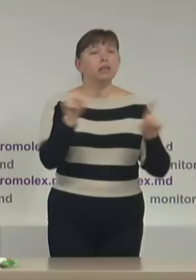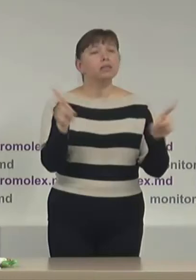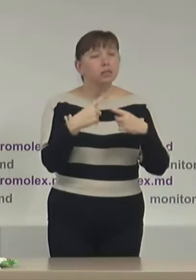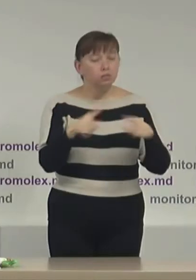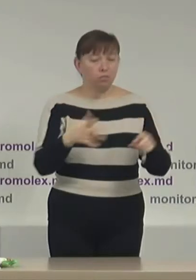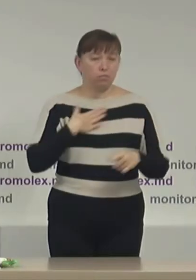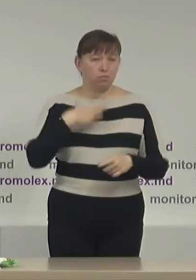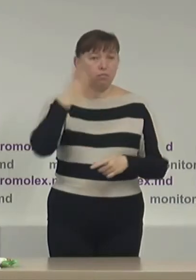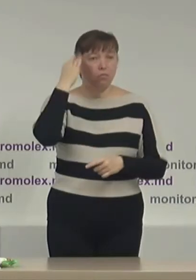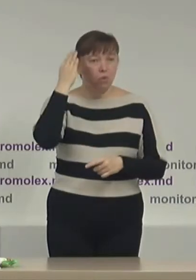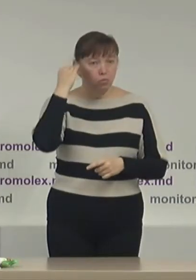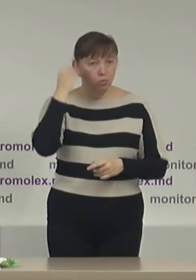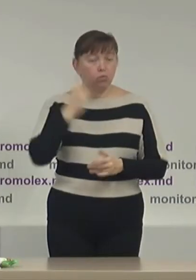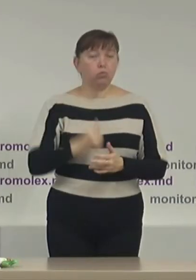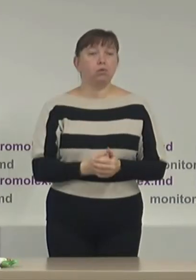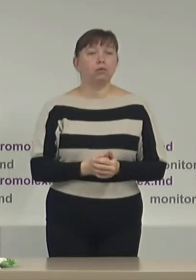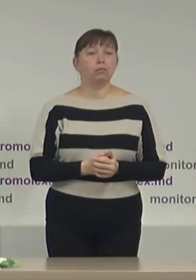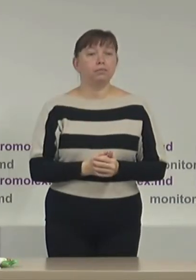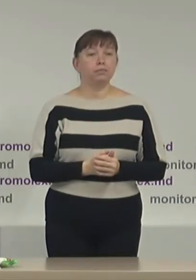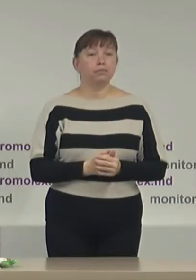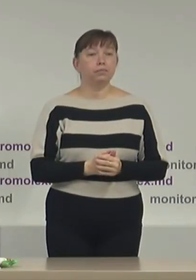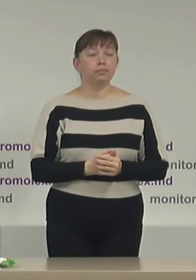various local performers